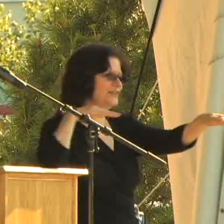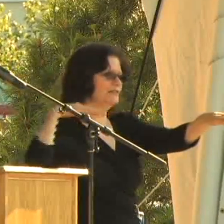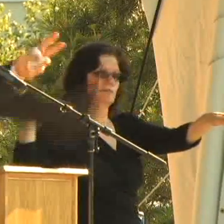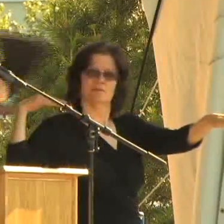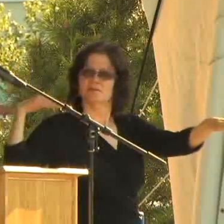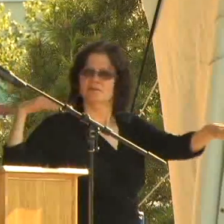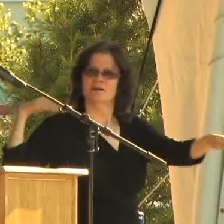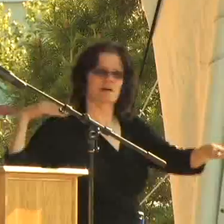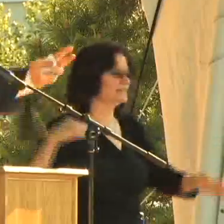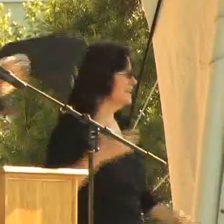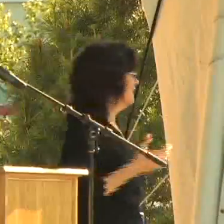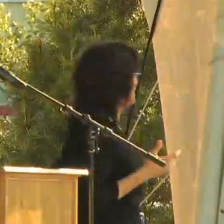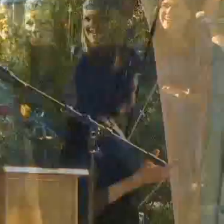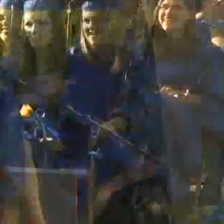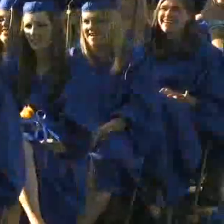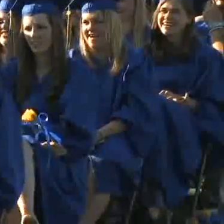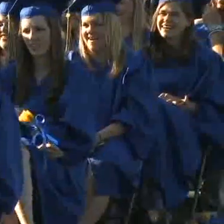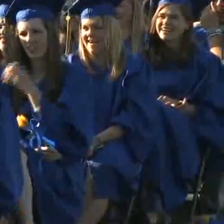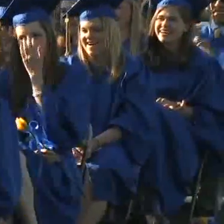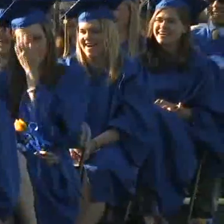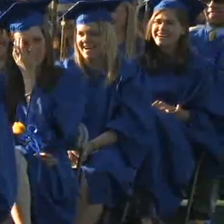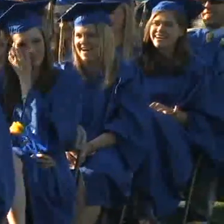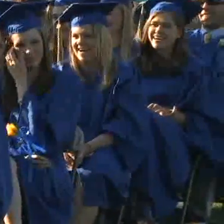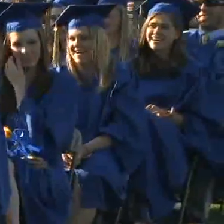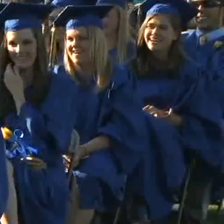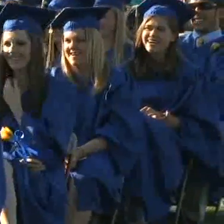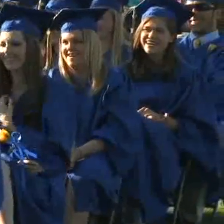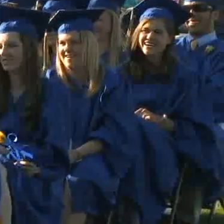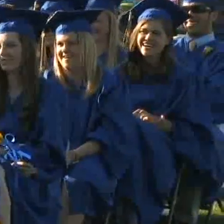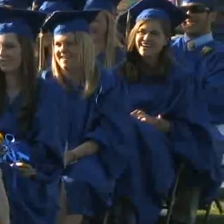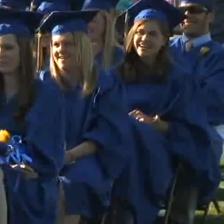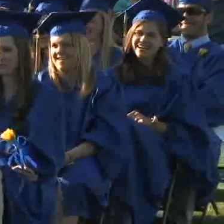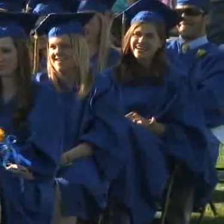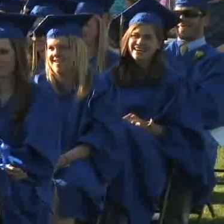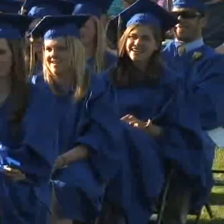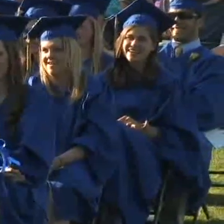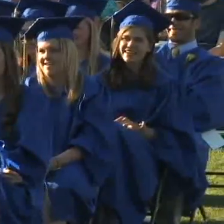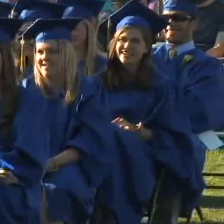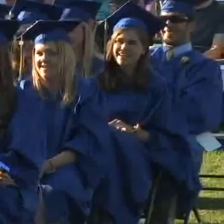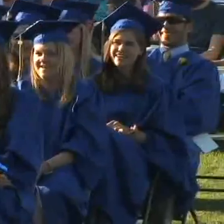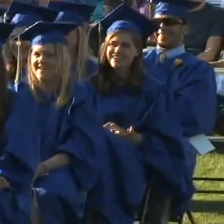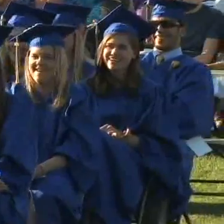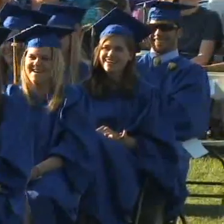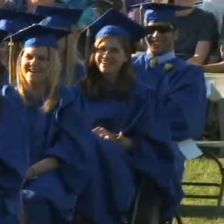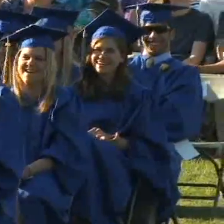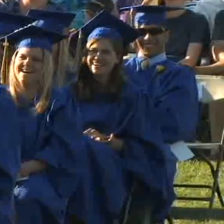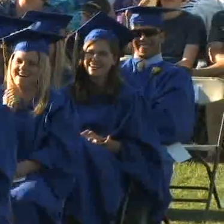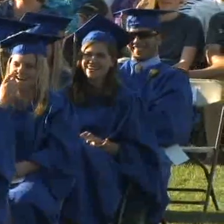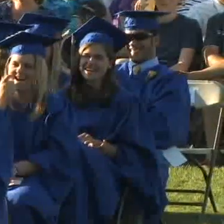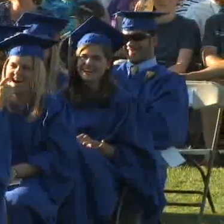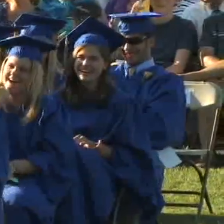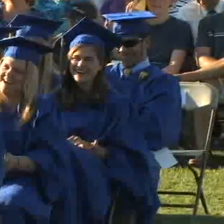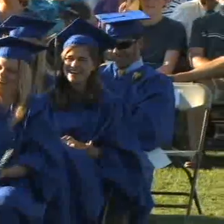I'd be waving those dog walkers around me, but they still said some hurtful things, actually.